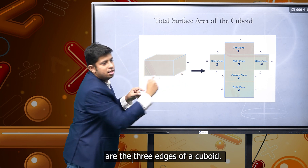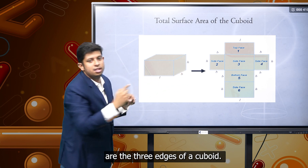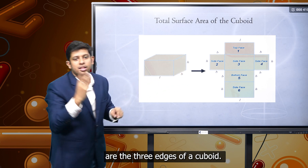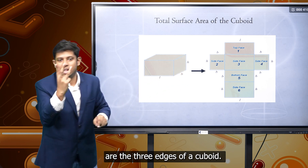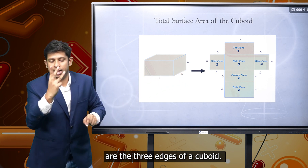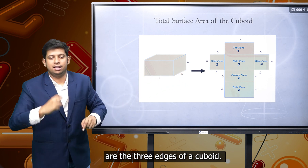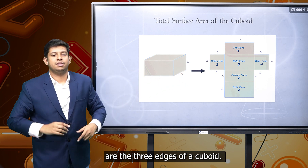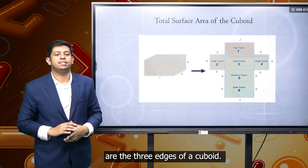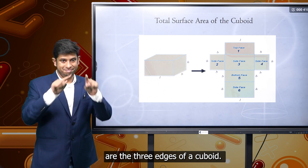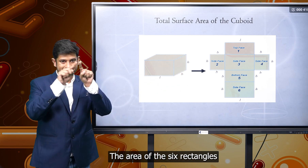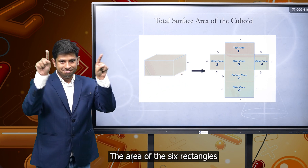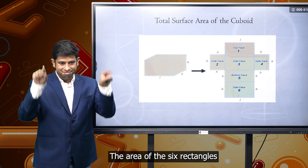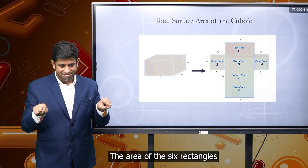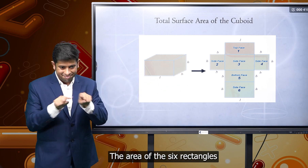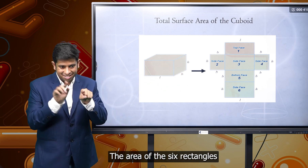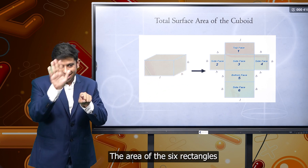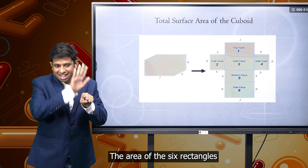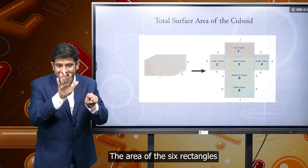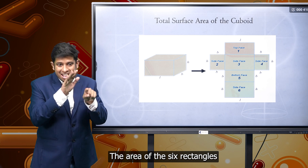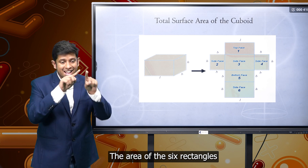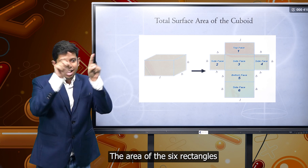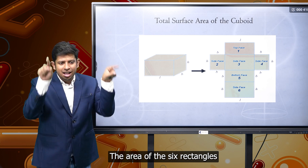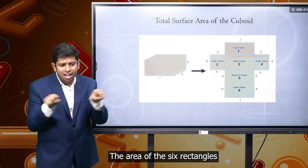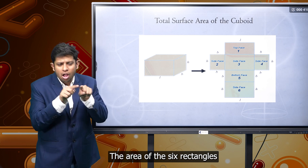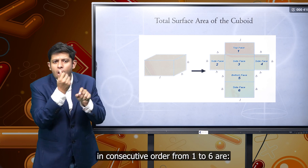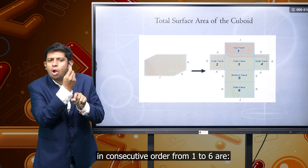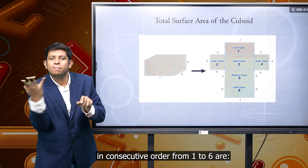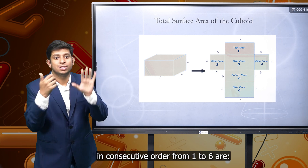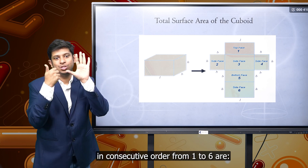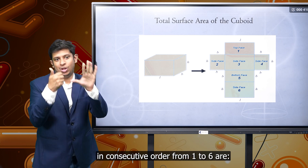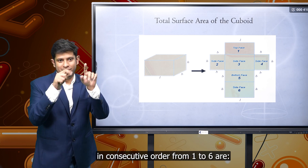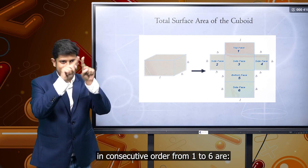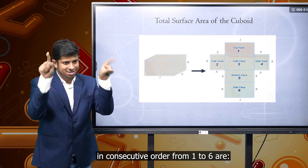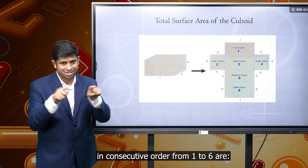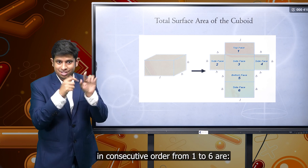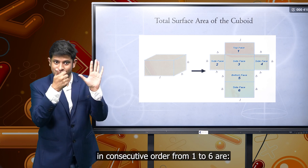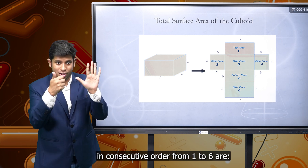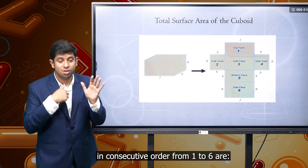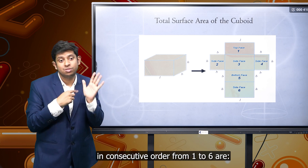The area of the 6 rectangles in consecutive order from 1 to 6